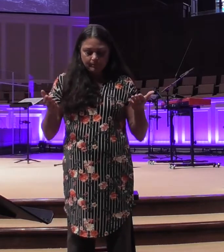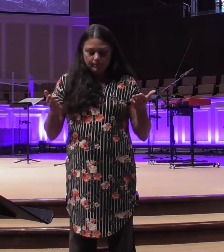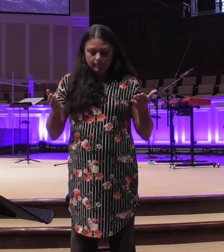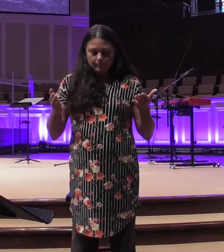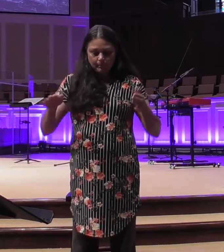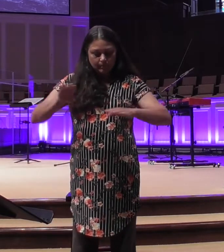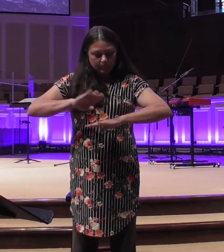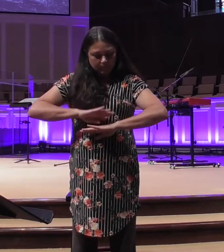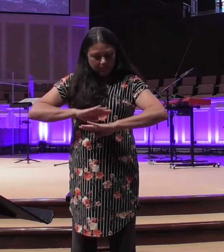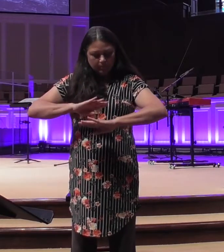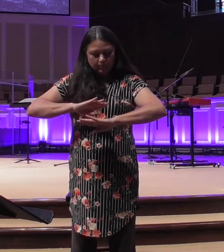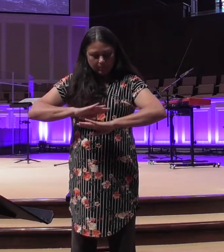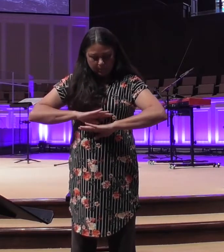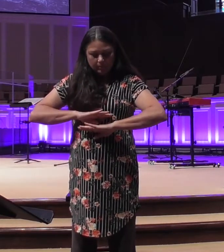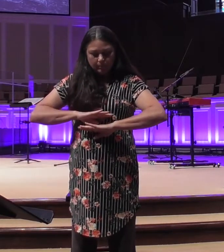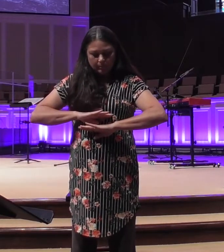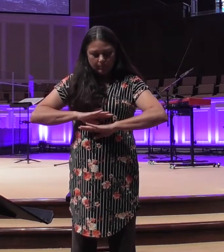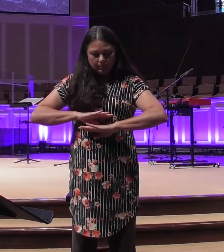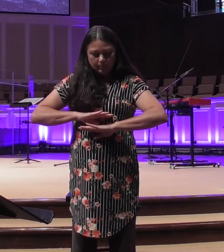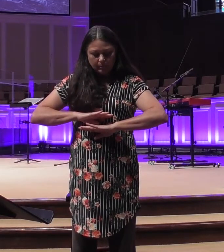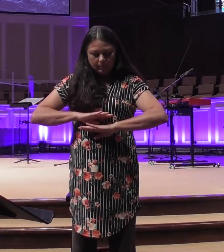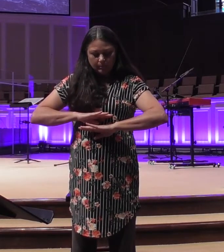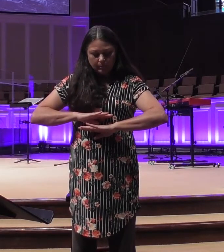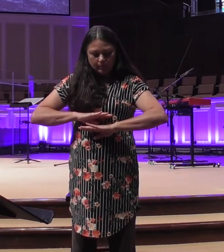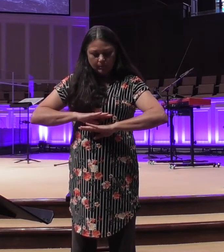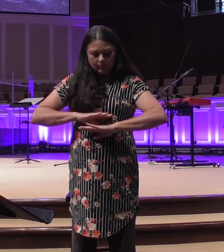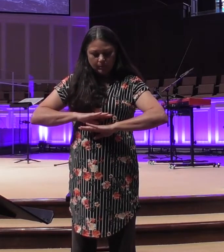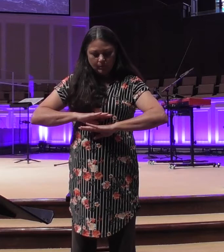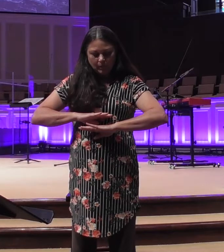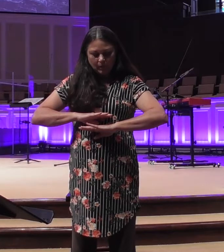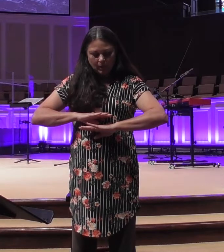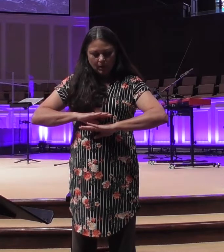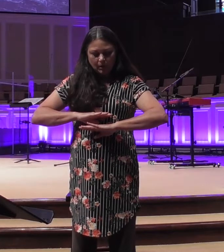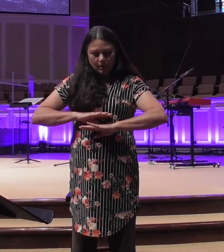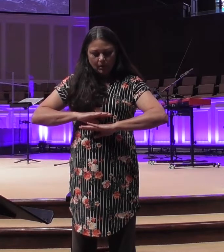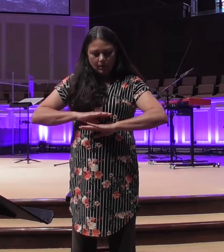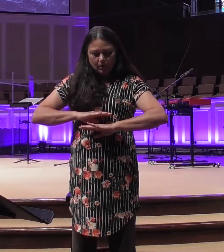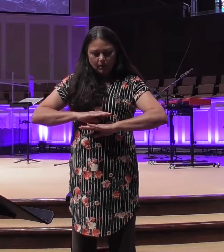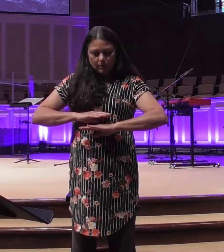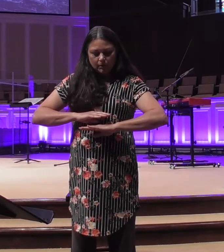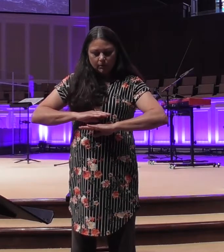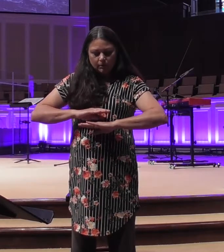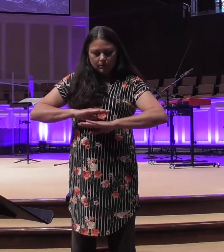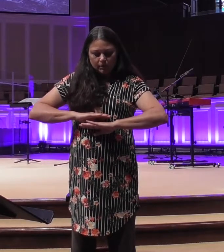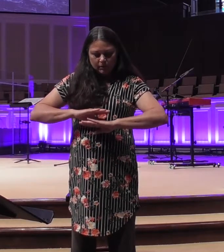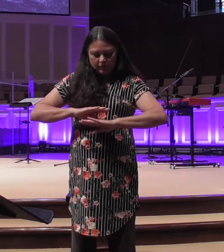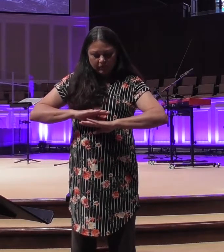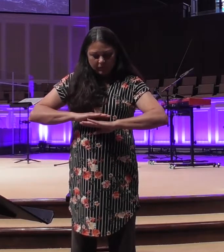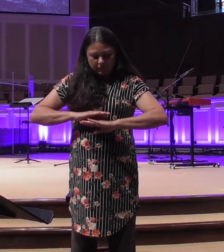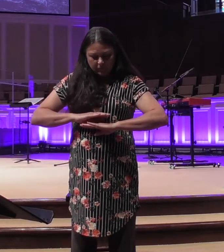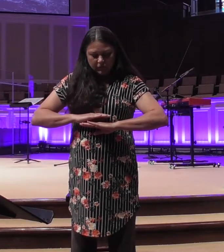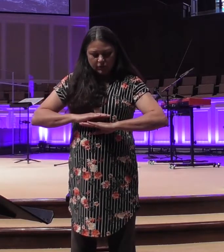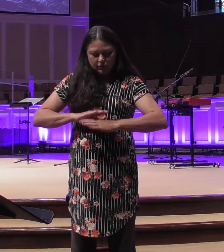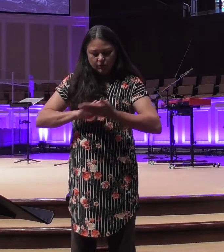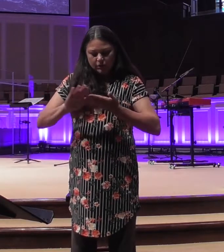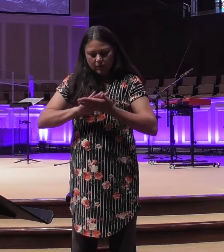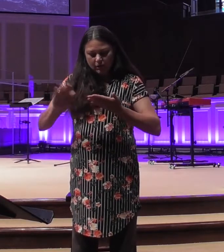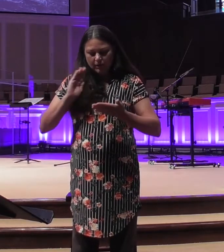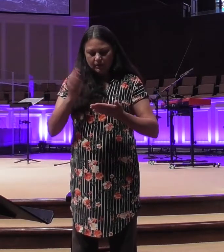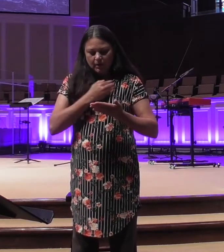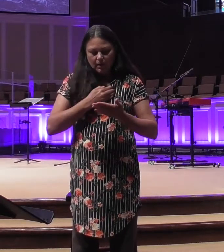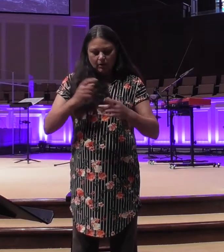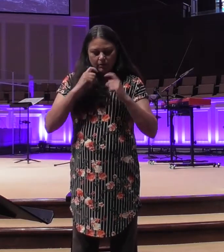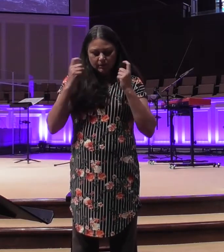sufficient to expiate our sin, to propitiate your wrath, the only thing